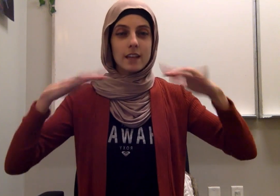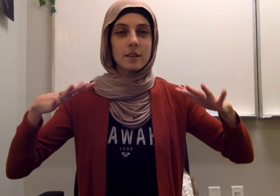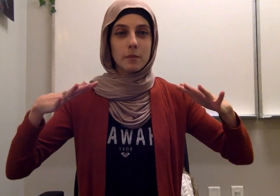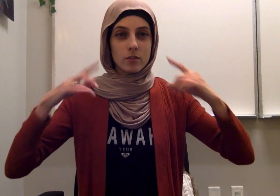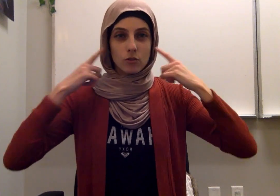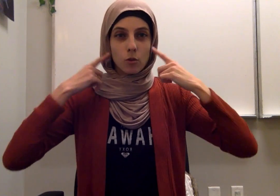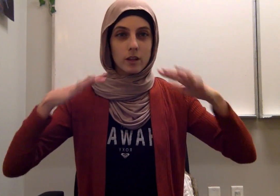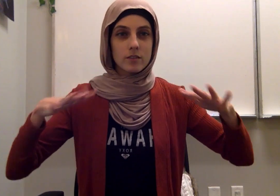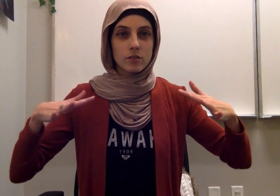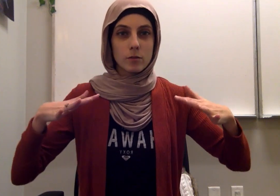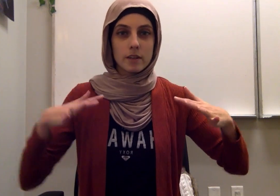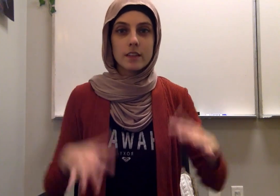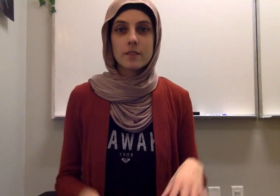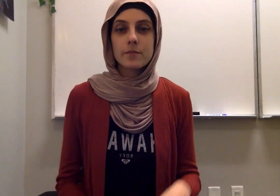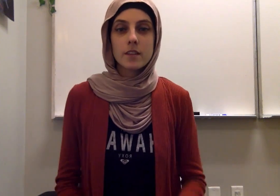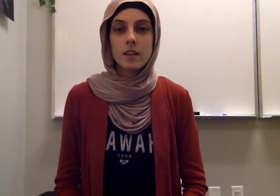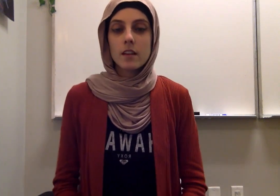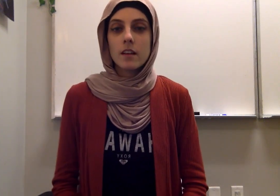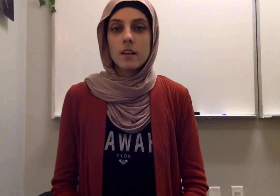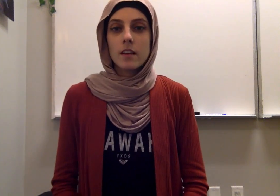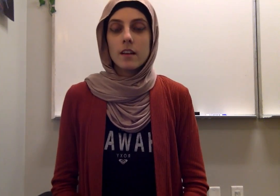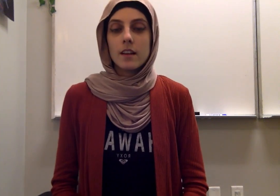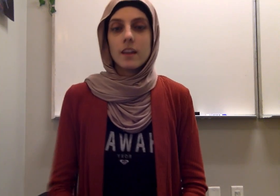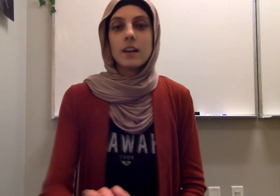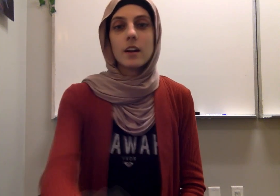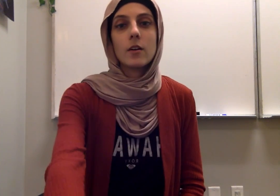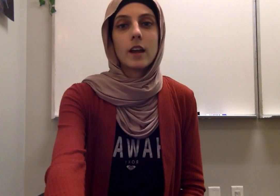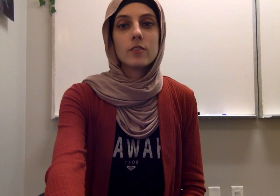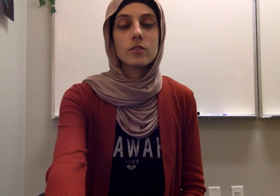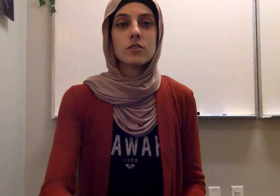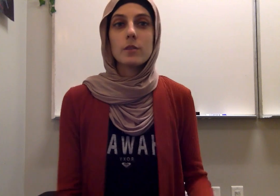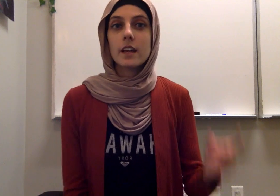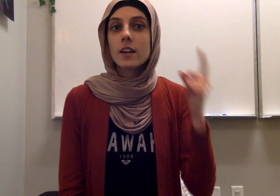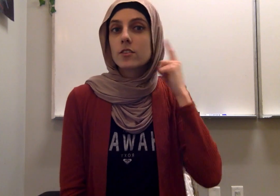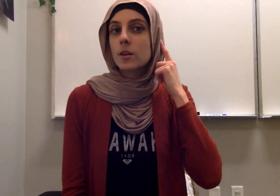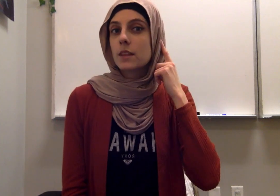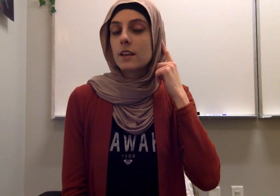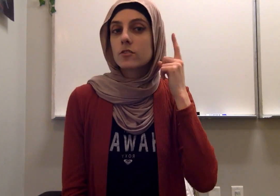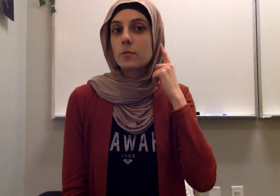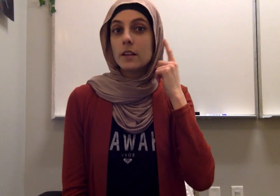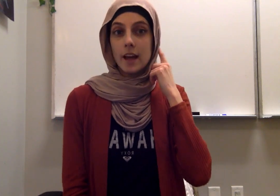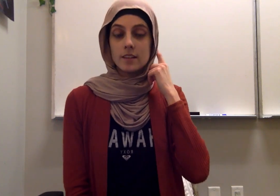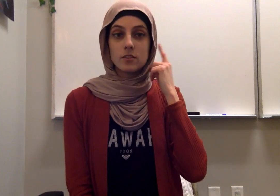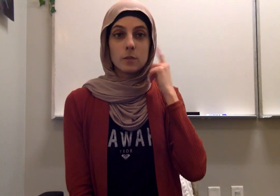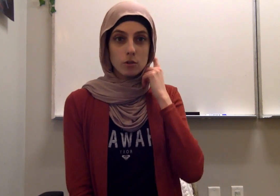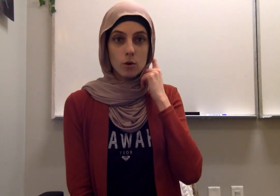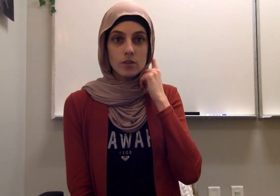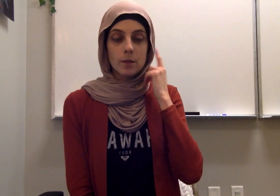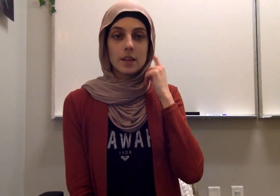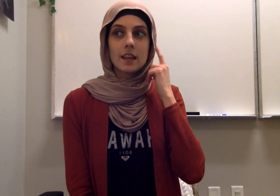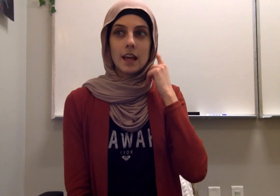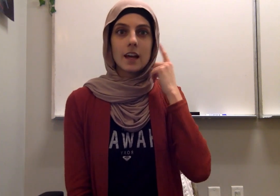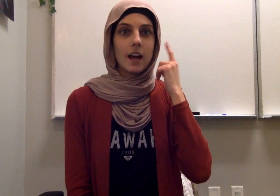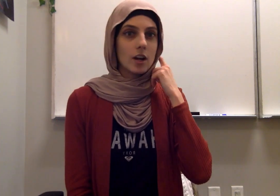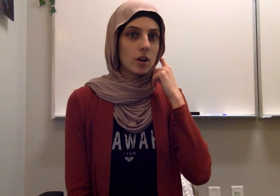it means noise or noisy. Hear. Okay, so to hear something, to be, as in to be told something, like I heard